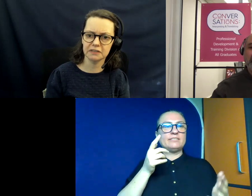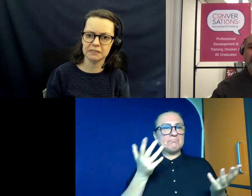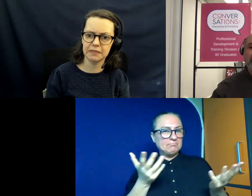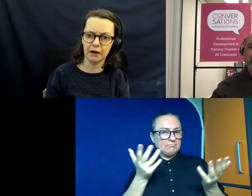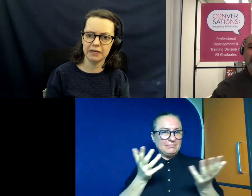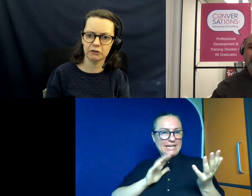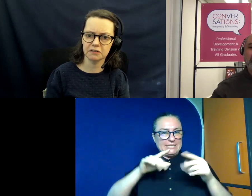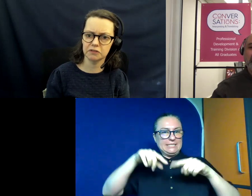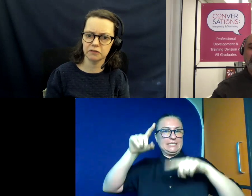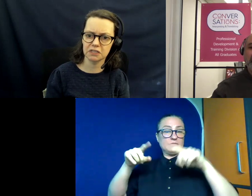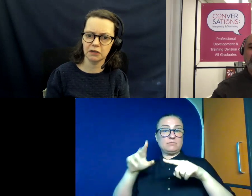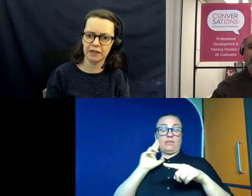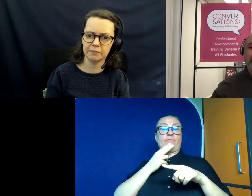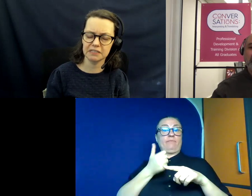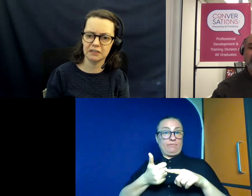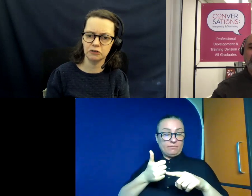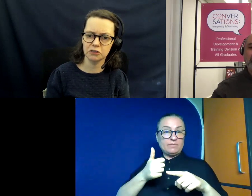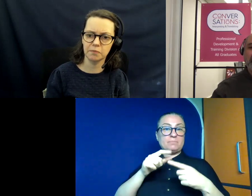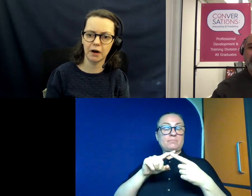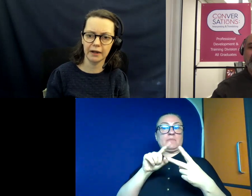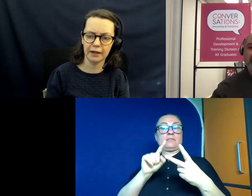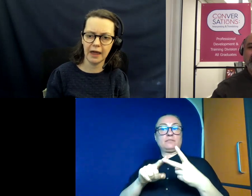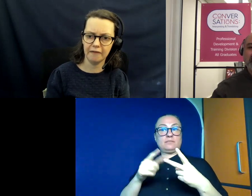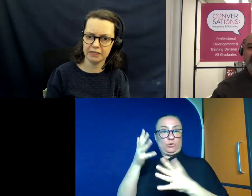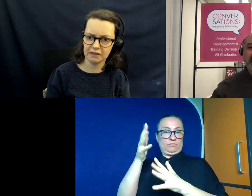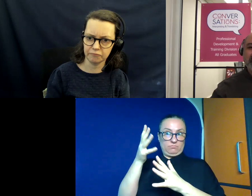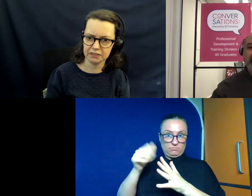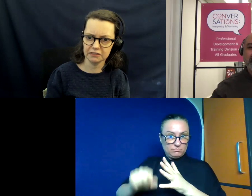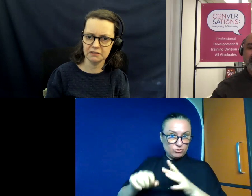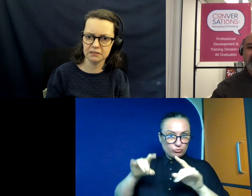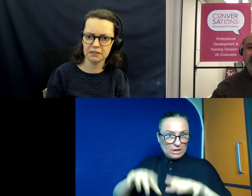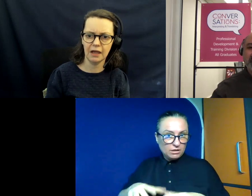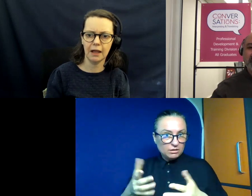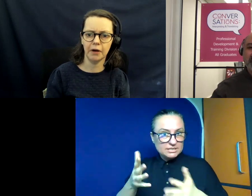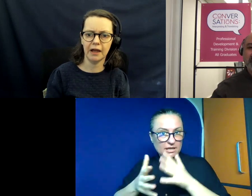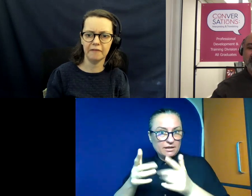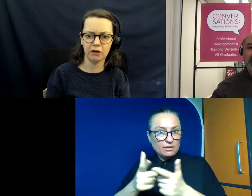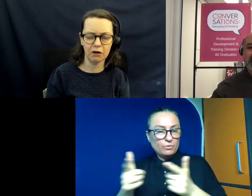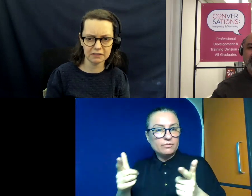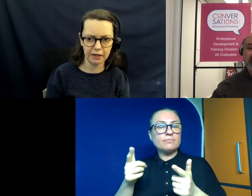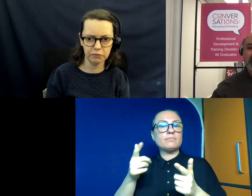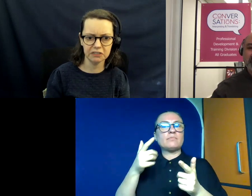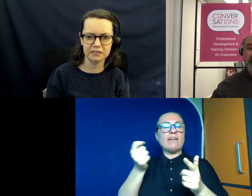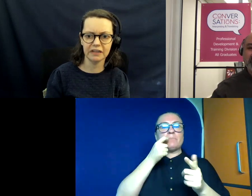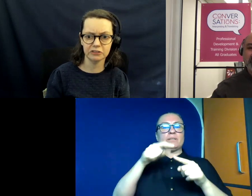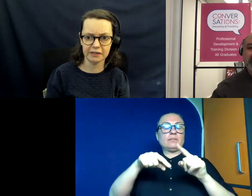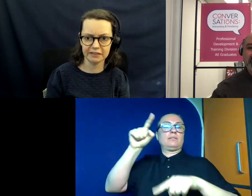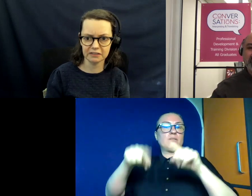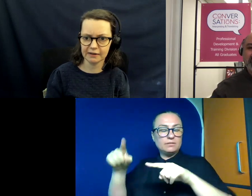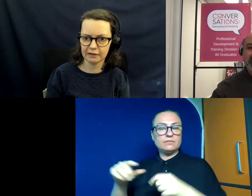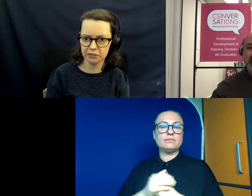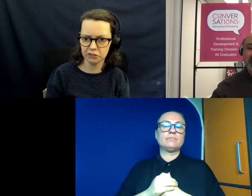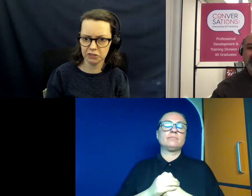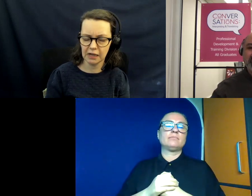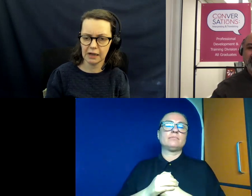have mentioned there's now an increase of diversity on the ABC News by having deaf presenters, by having Auslan, which is an Australian